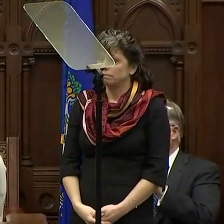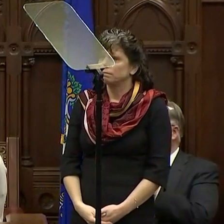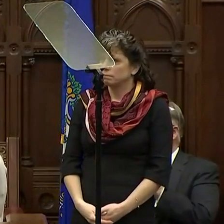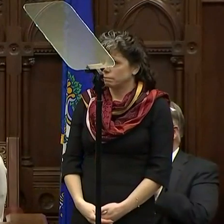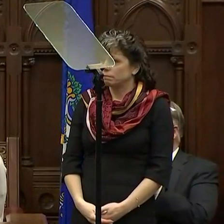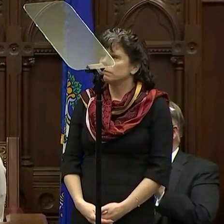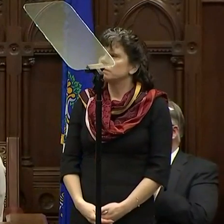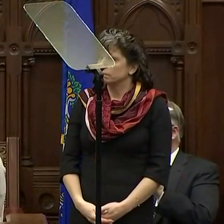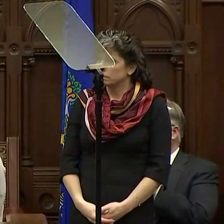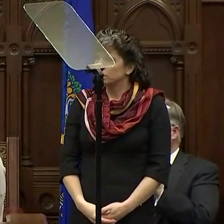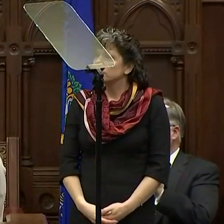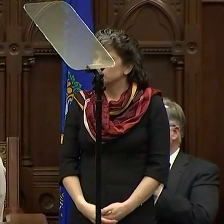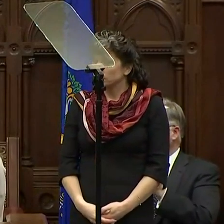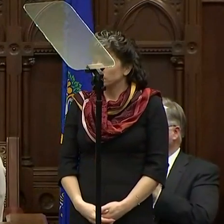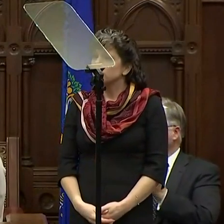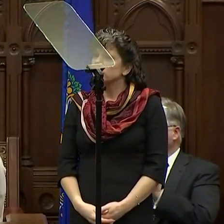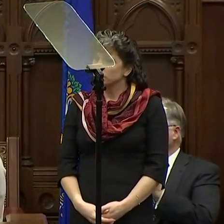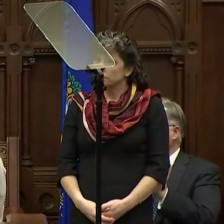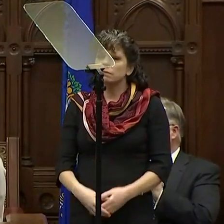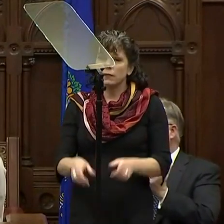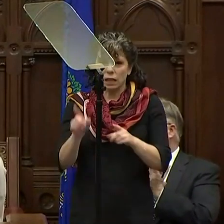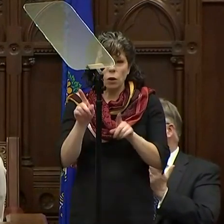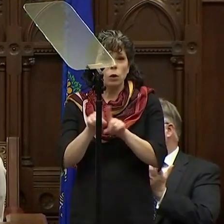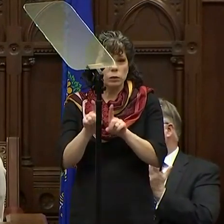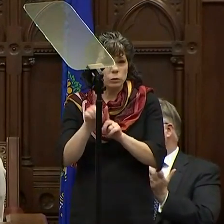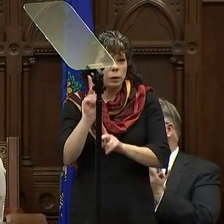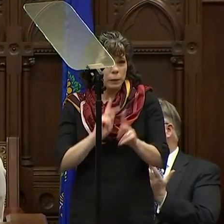Primarily women, people of color.